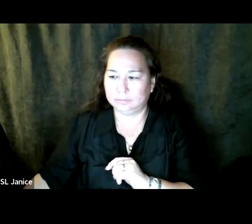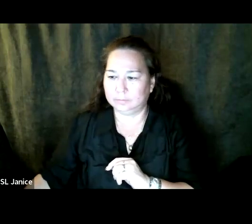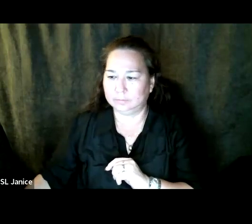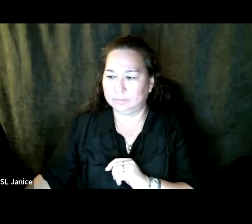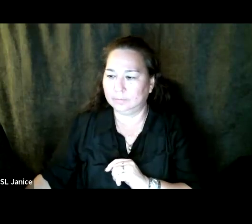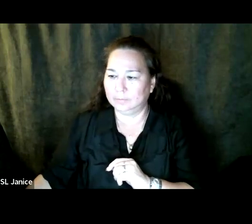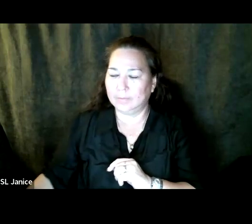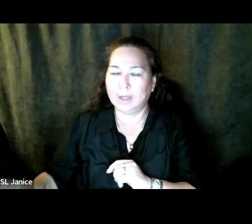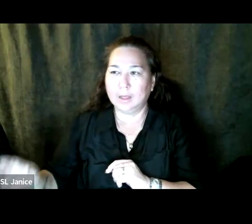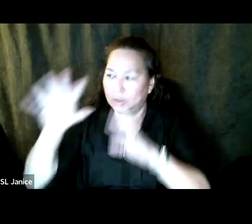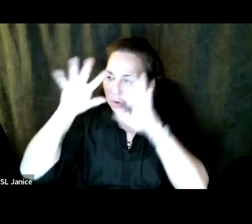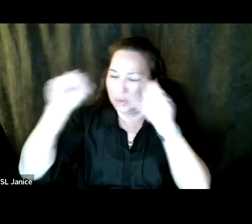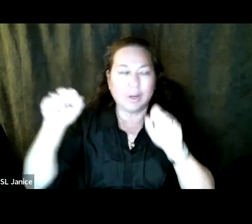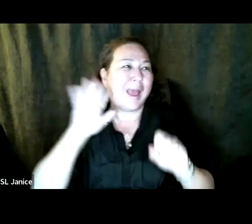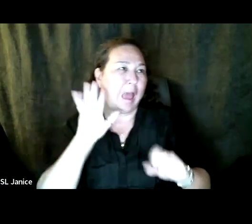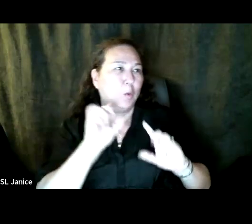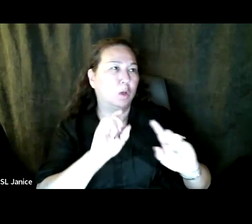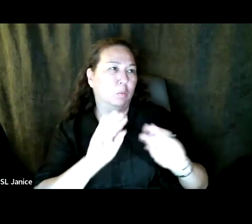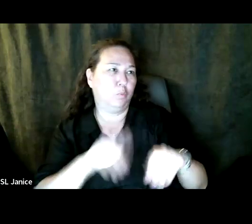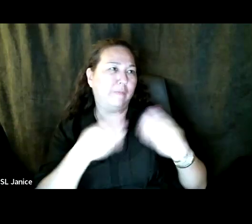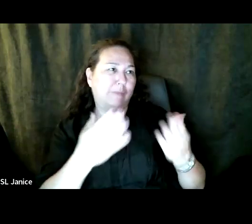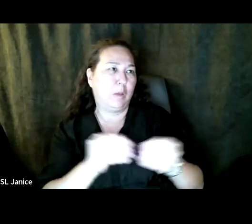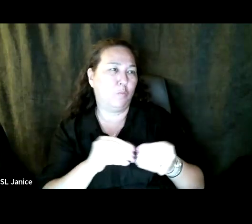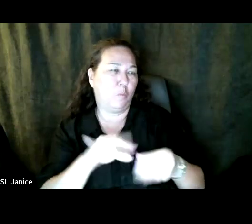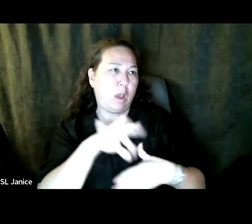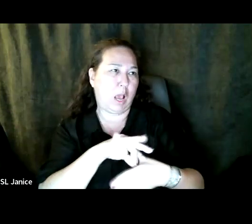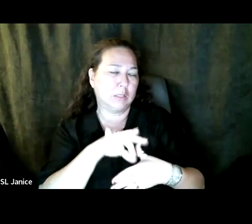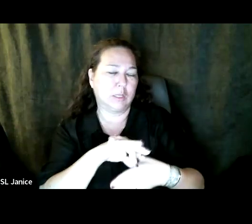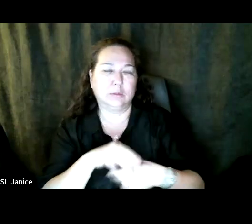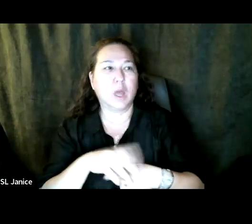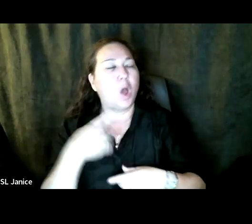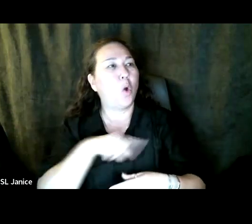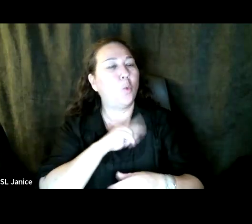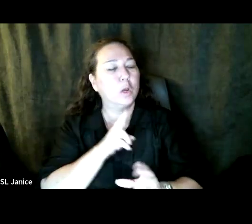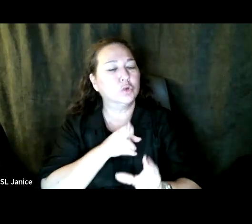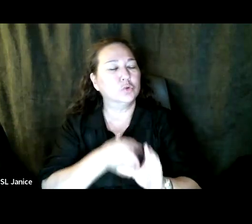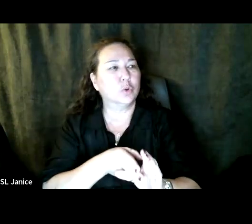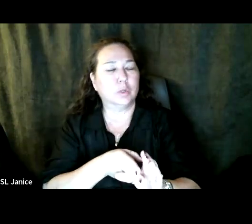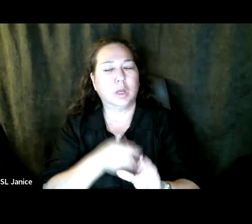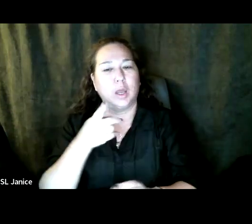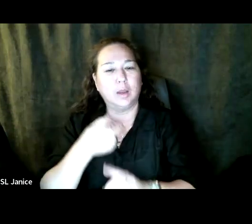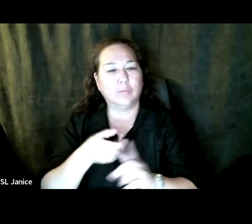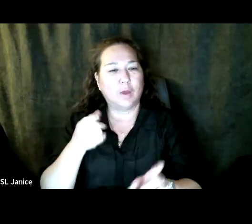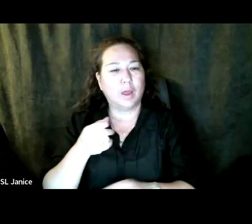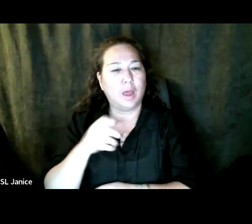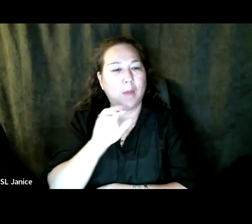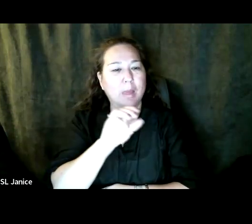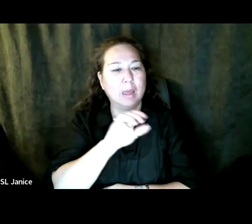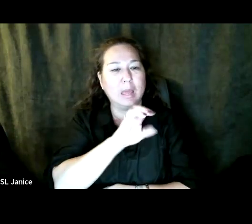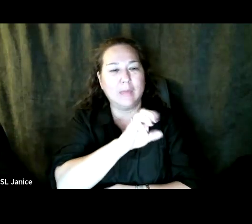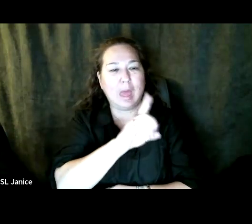context. Please. So this evening, we are joined by Edward M. Kennedy Academy for Health Careers school leader, Dr.